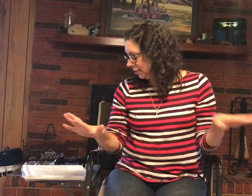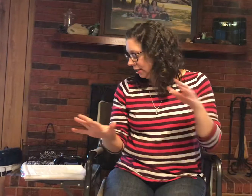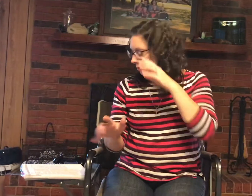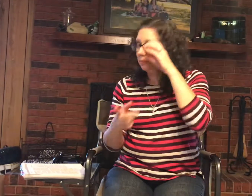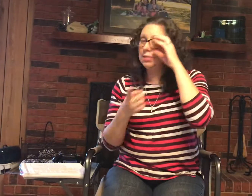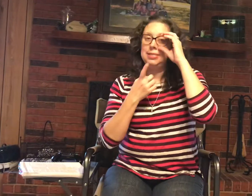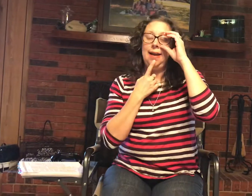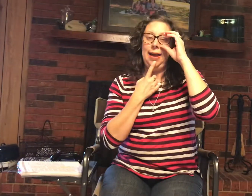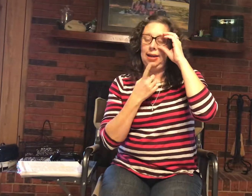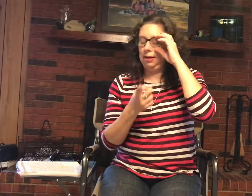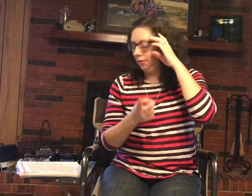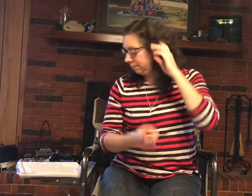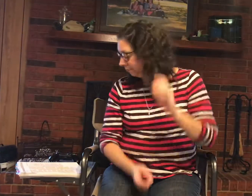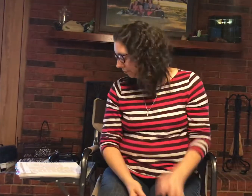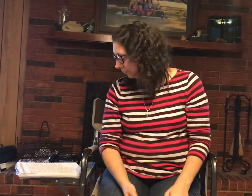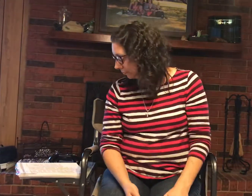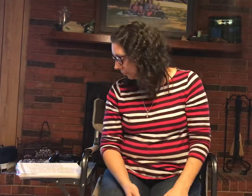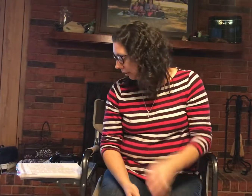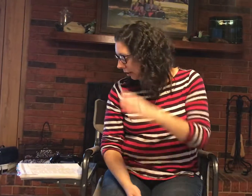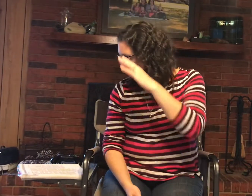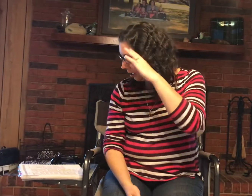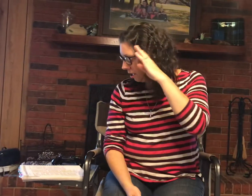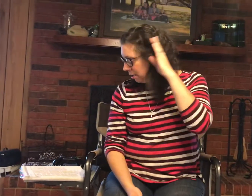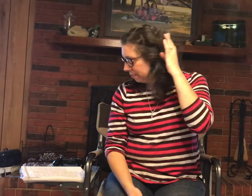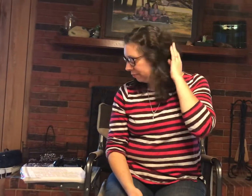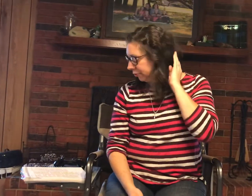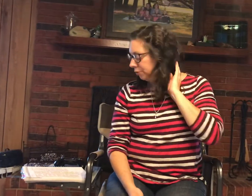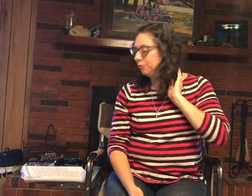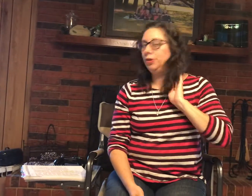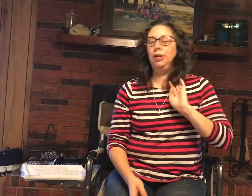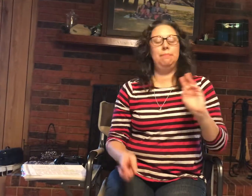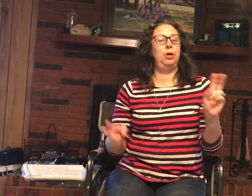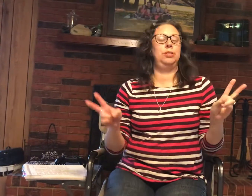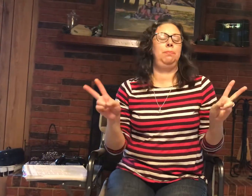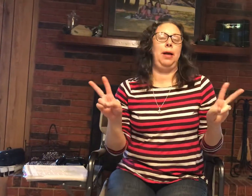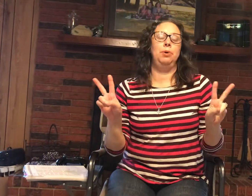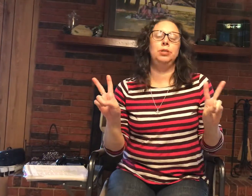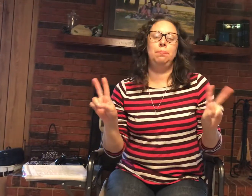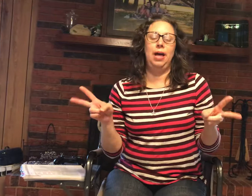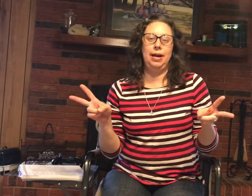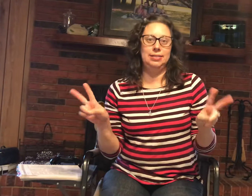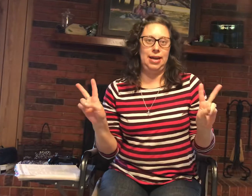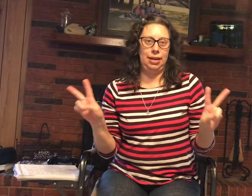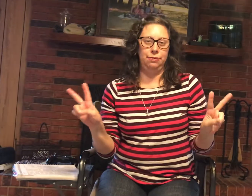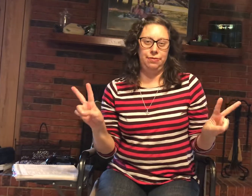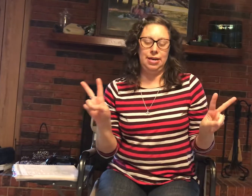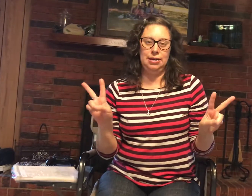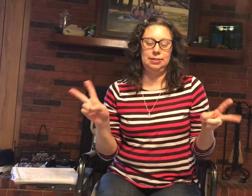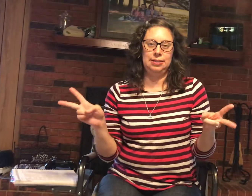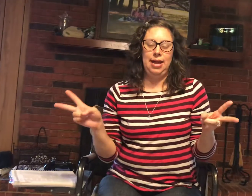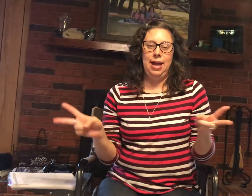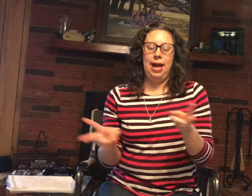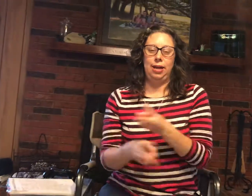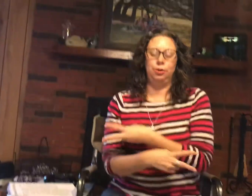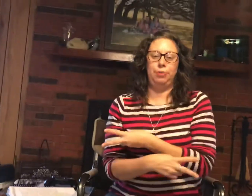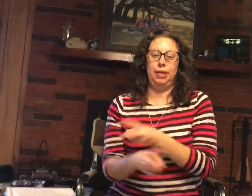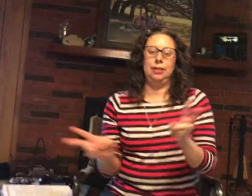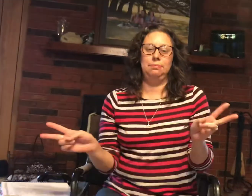them, saying, be fruitful and multiply. Multiply is like your V's, and you're bringing them